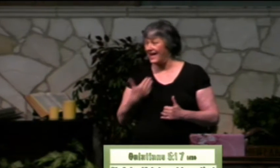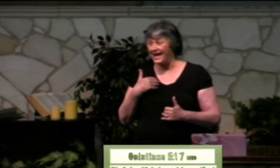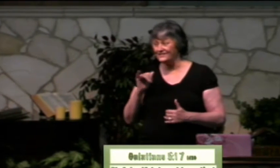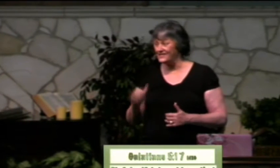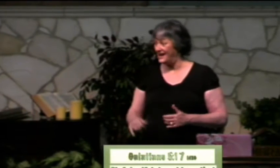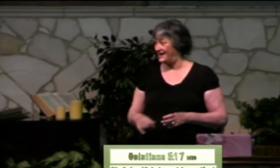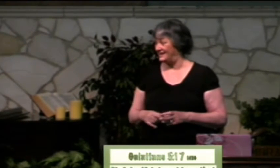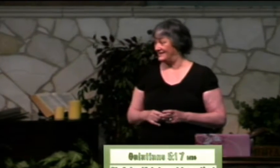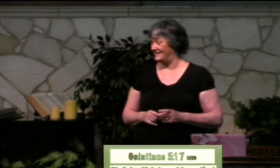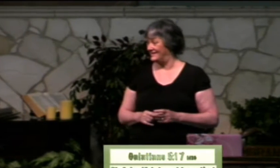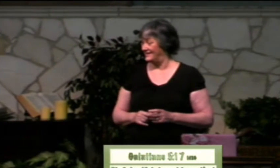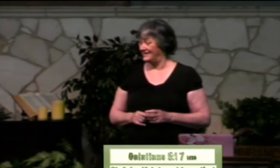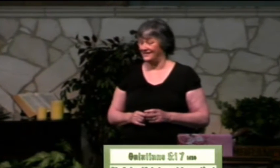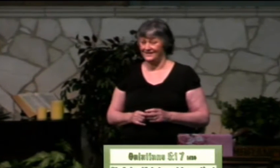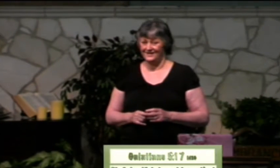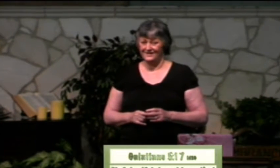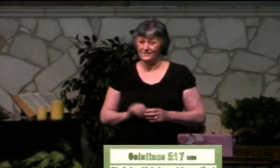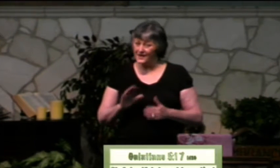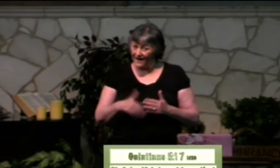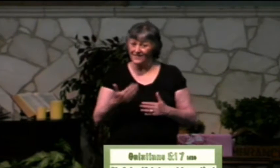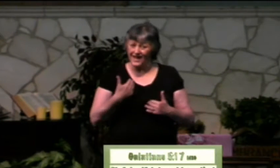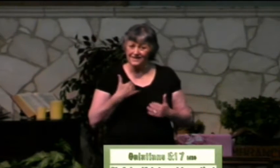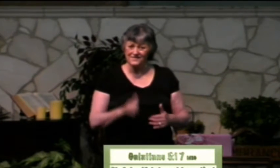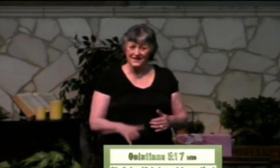have that. We all have that.